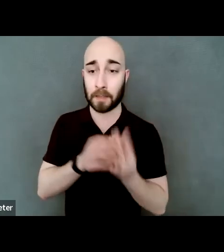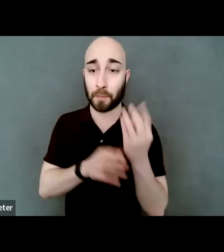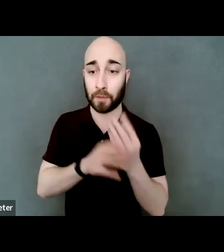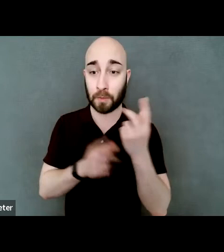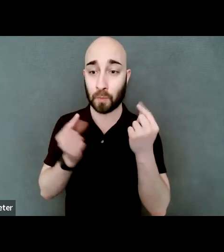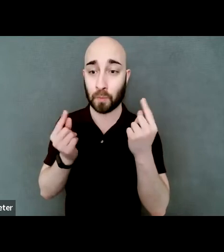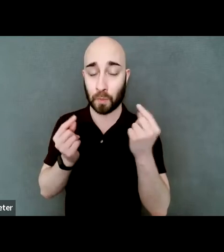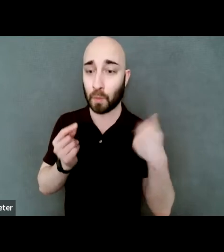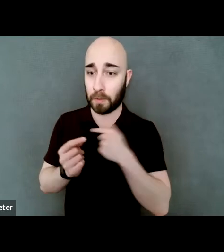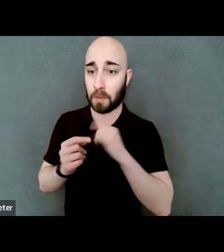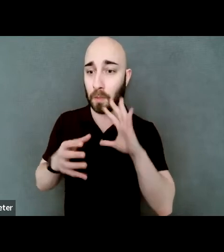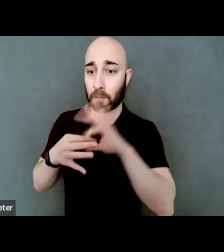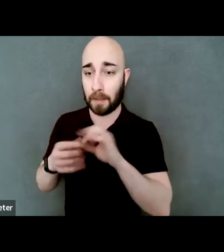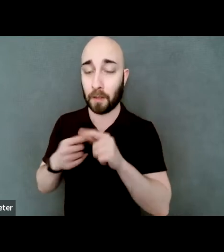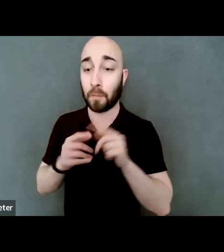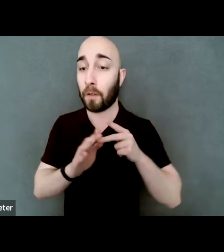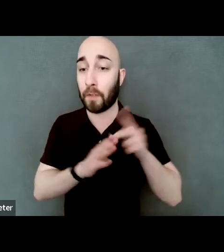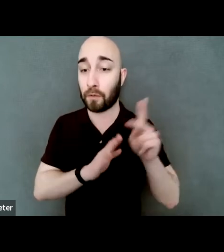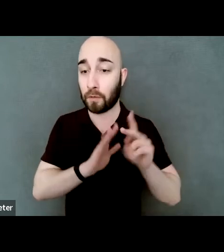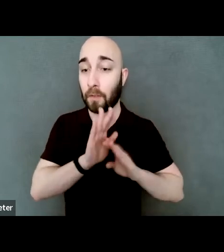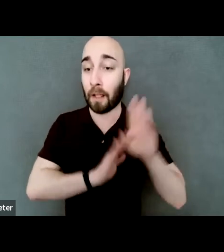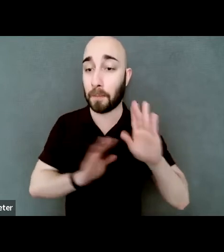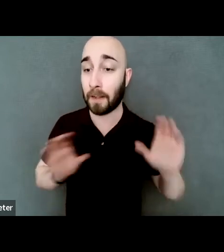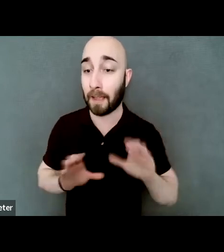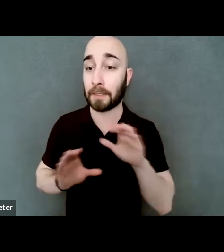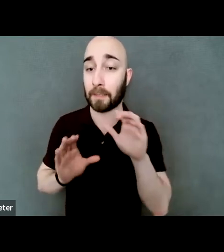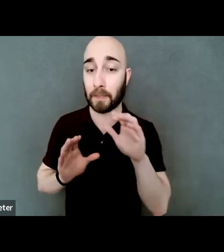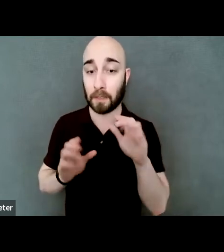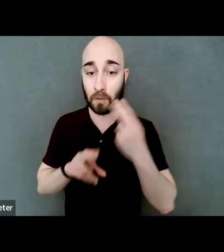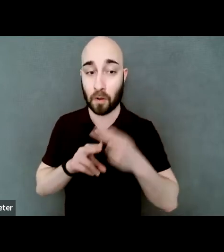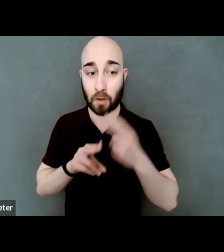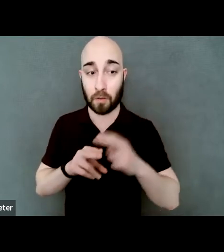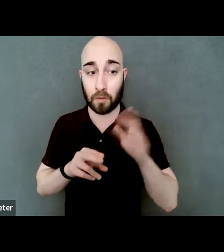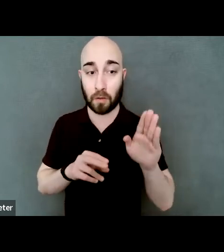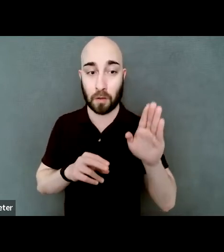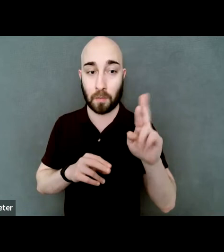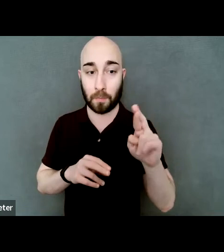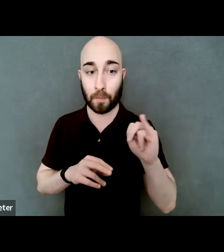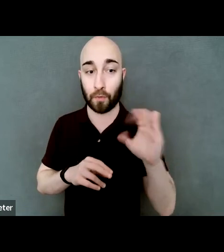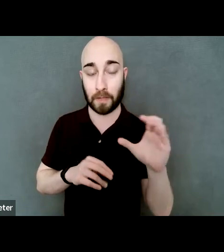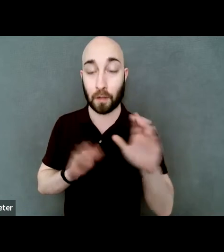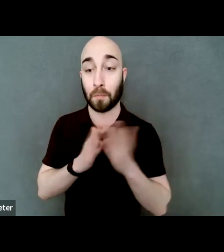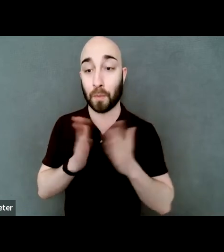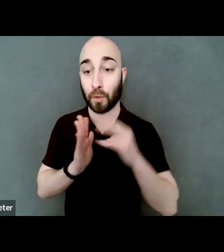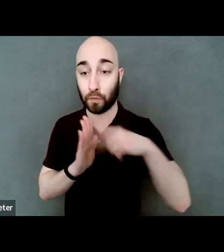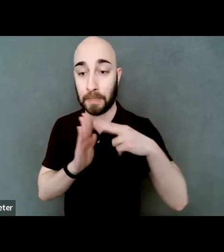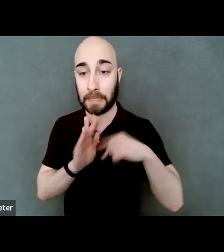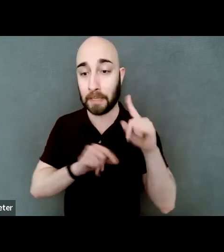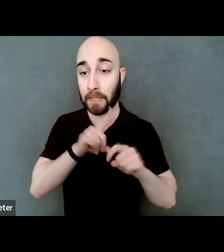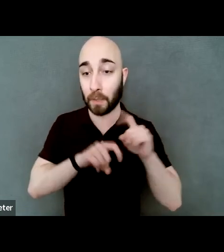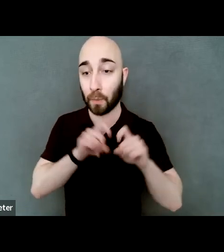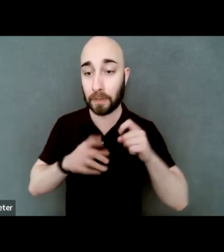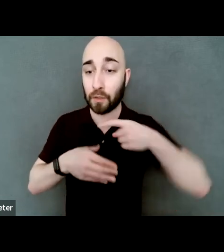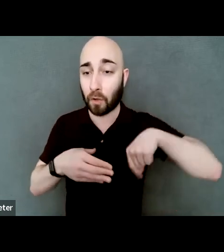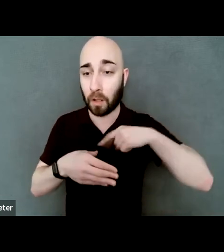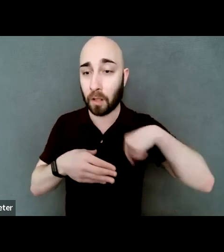we participated in a professional development activity called BRIC, Book Reading Inquiry Circle. And this activity